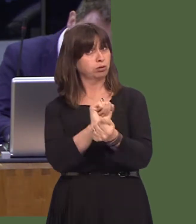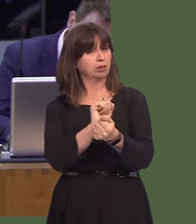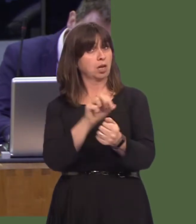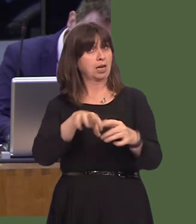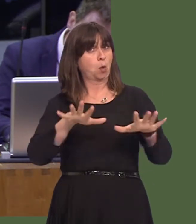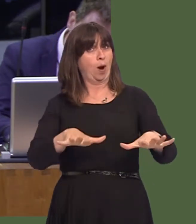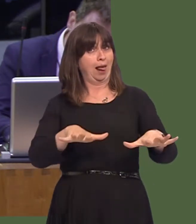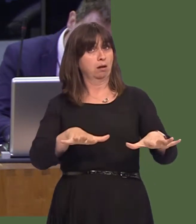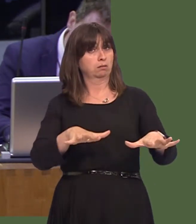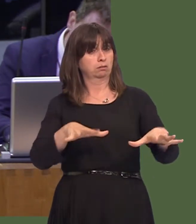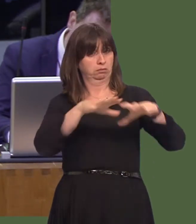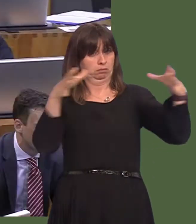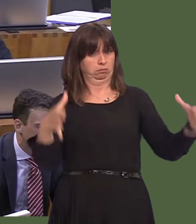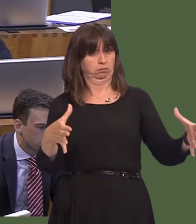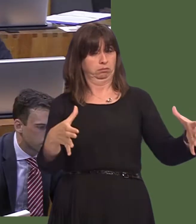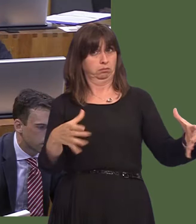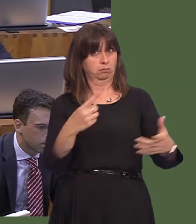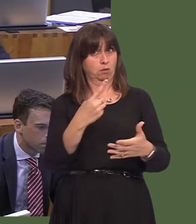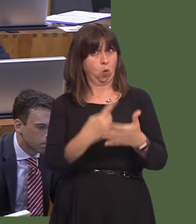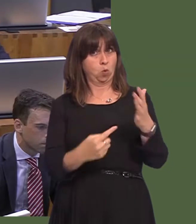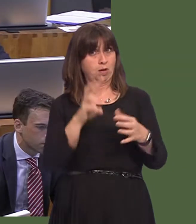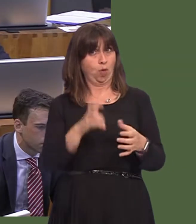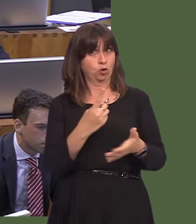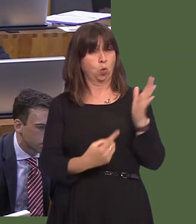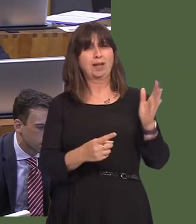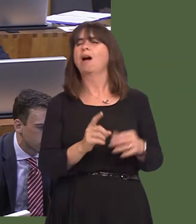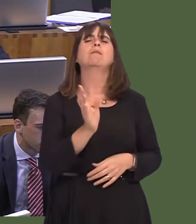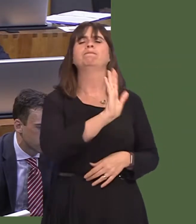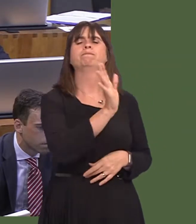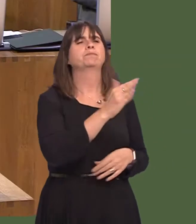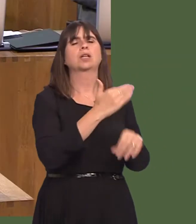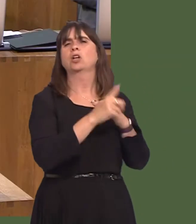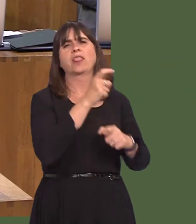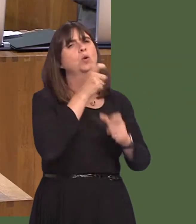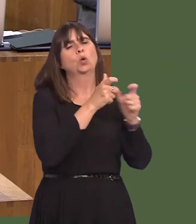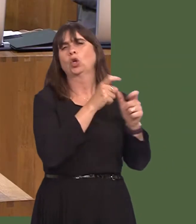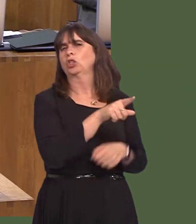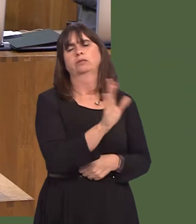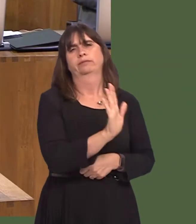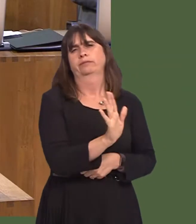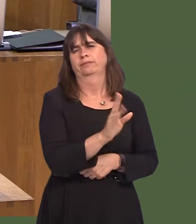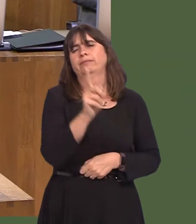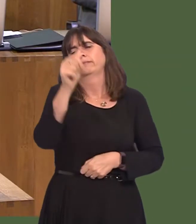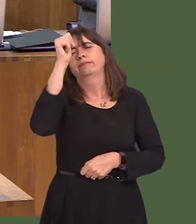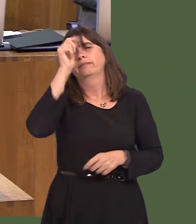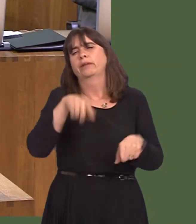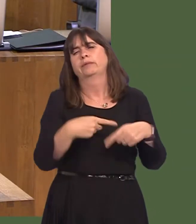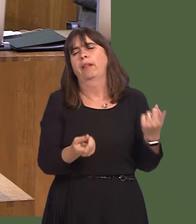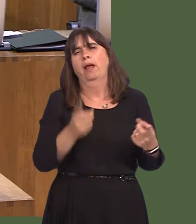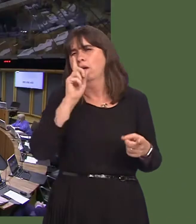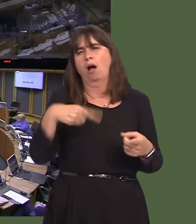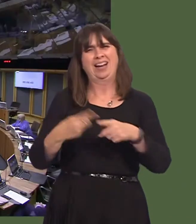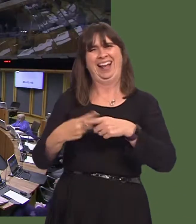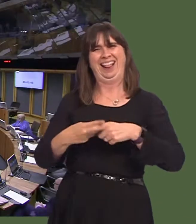house Welsh prisoners? Well, firstly, the Cabinet Secretary is clear that he did not say to use those words. And secondly, well, no. I mean, clearly, it can't be the case that